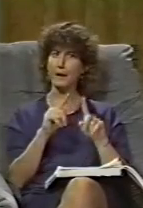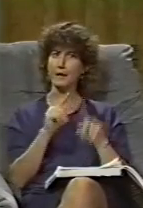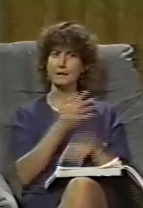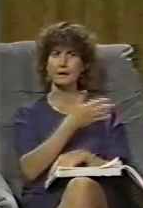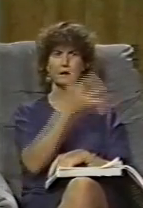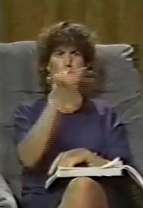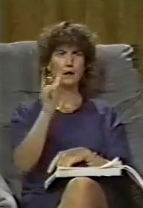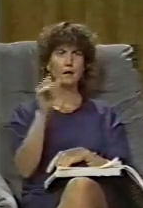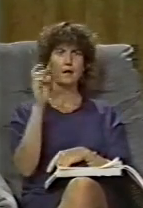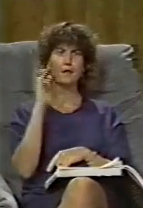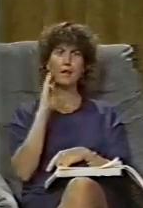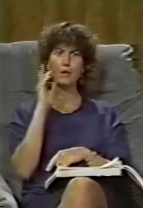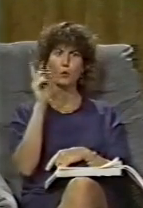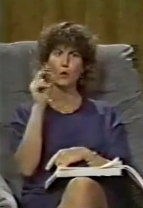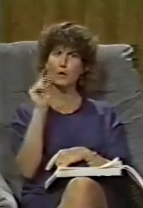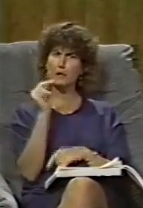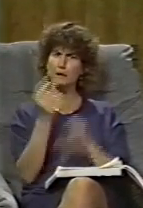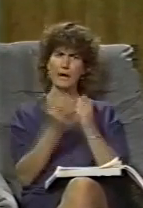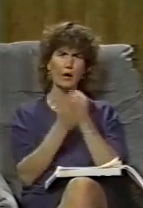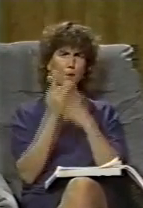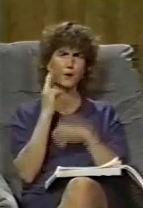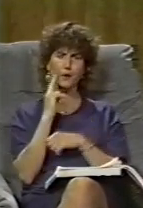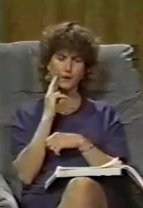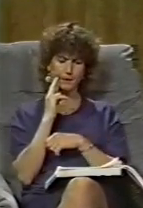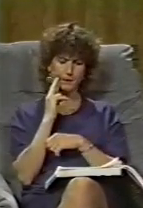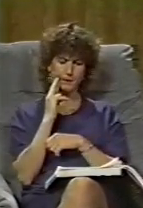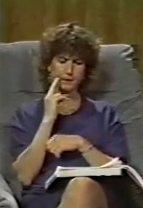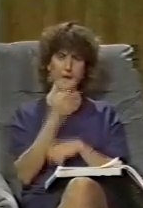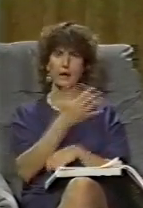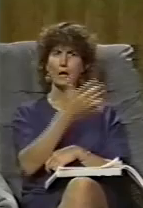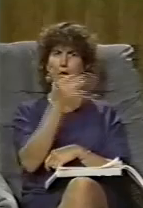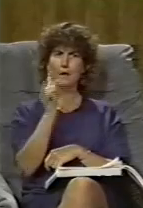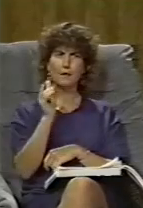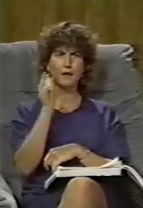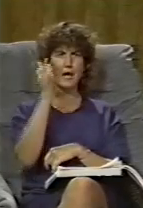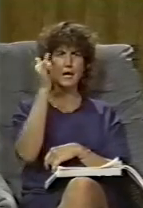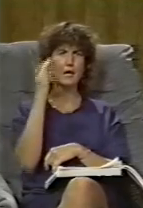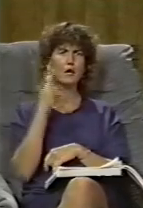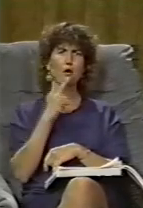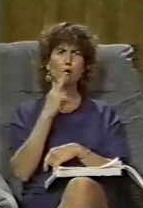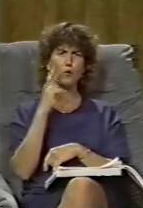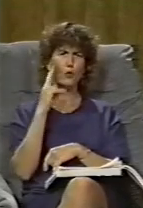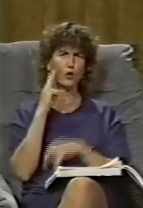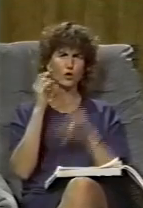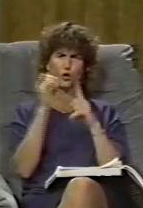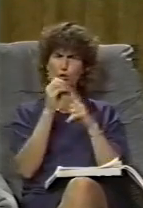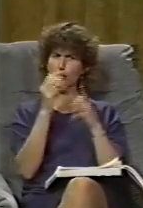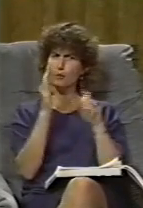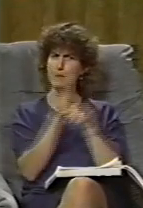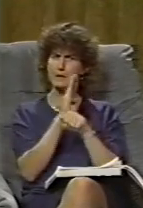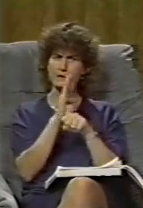but they wouldn't help her. They were too